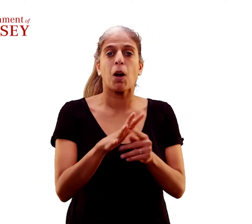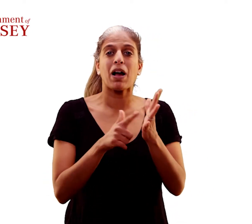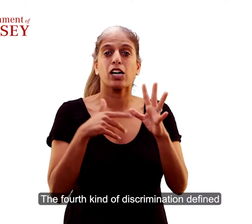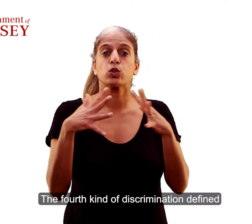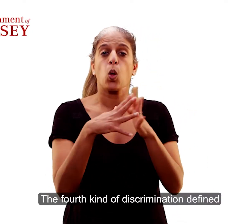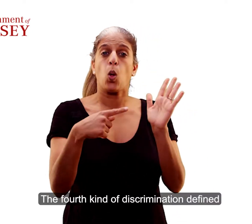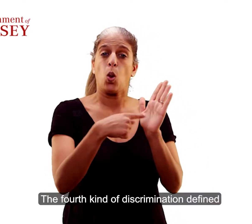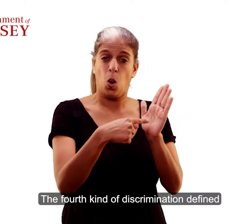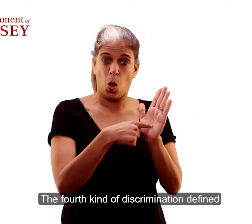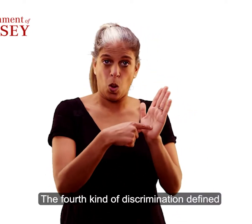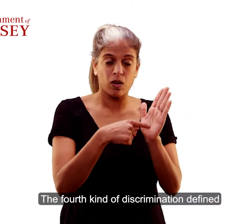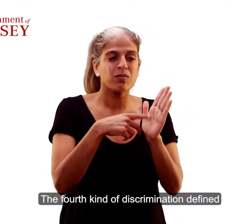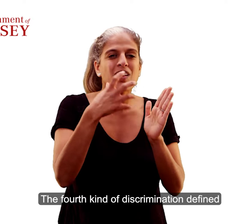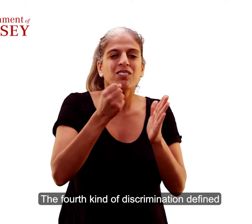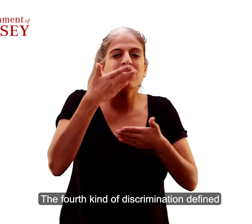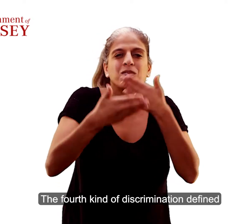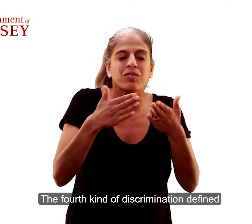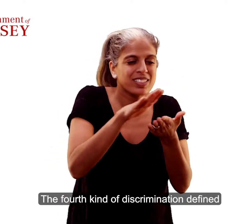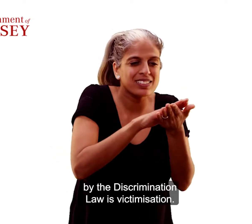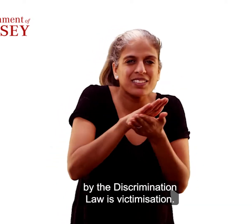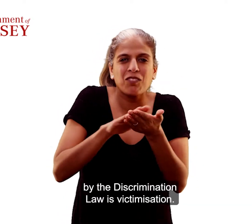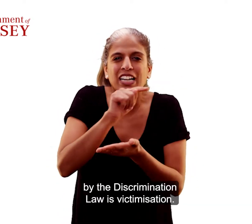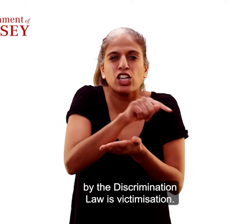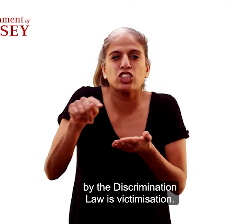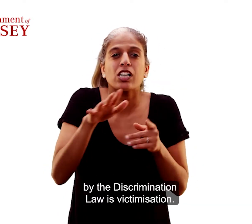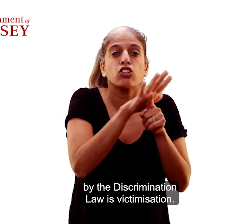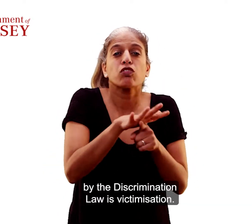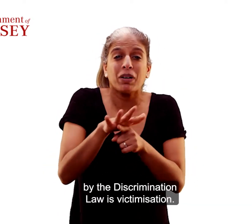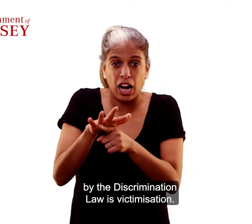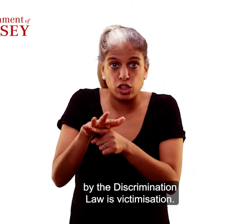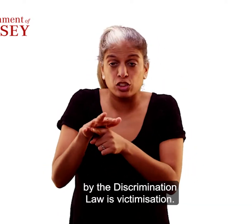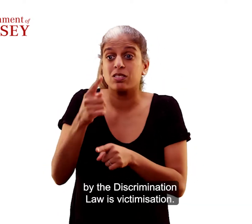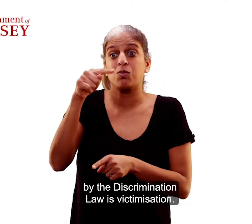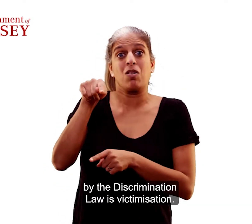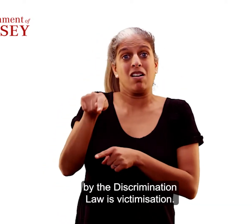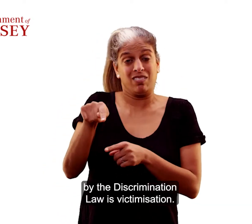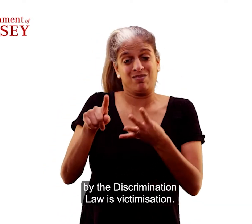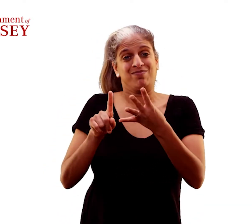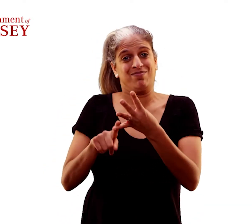The fourth kind of discrimination, defined by the discrimination law, is victimisation.